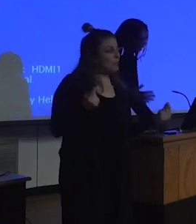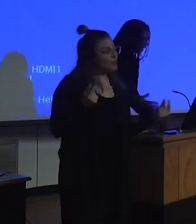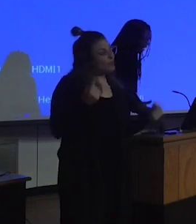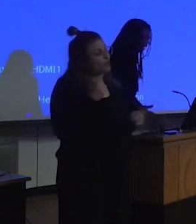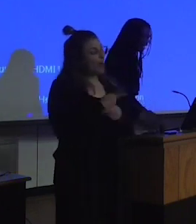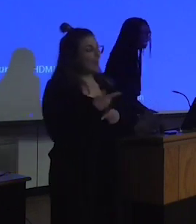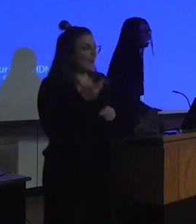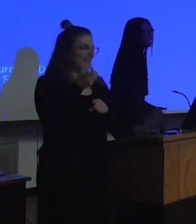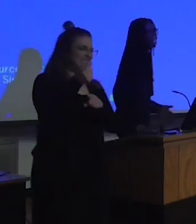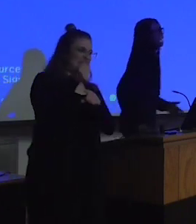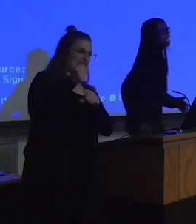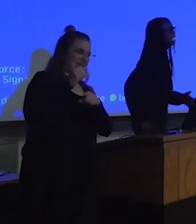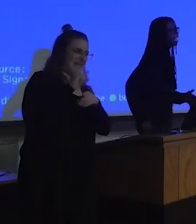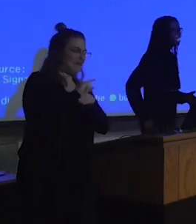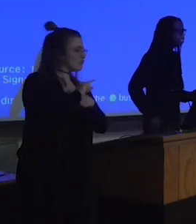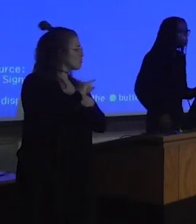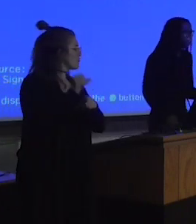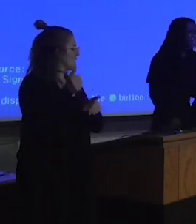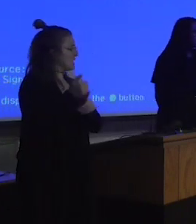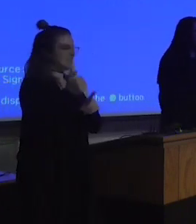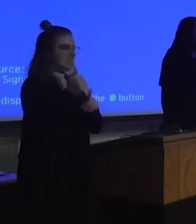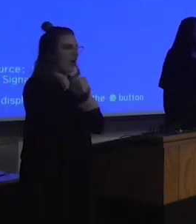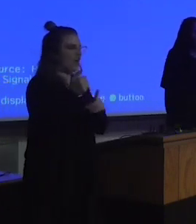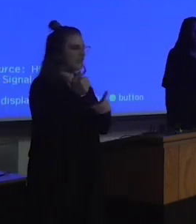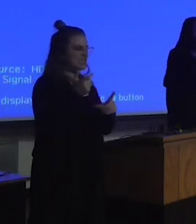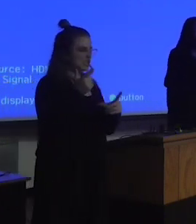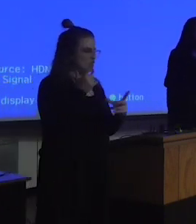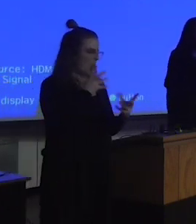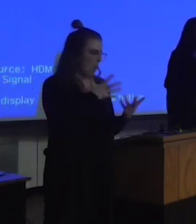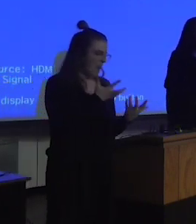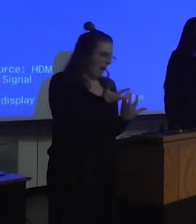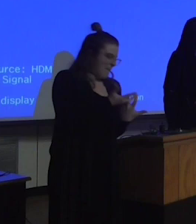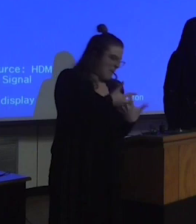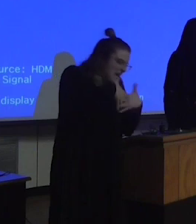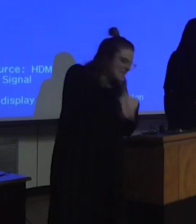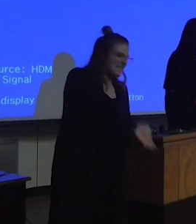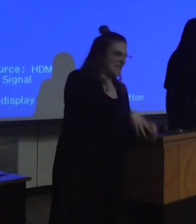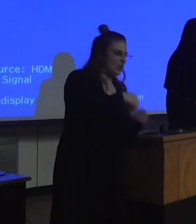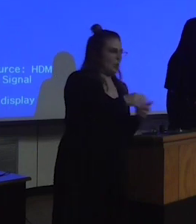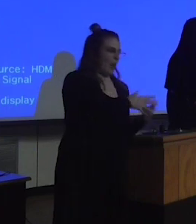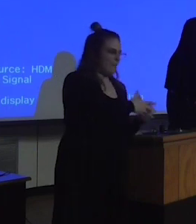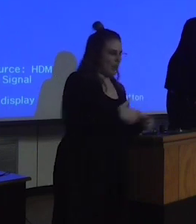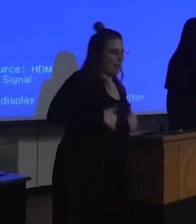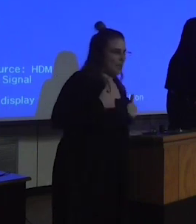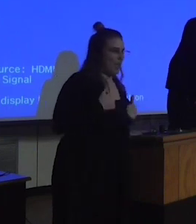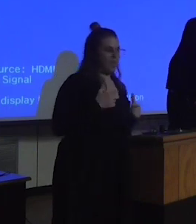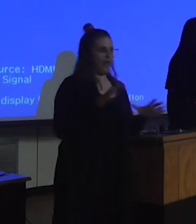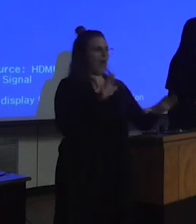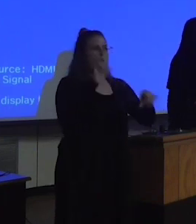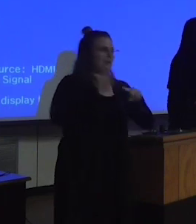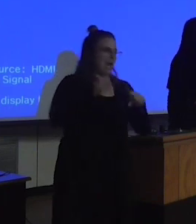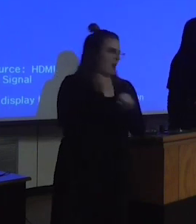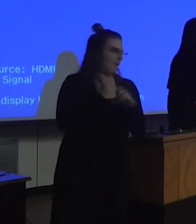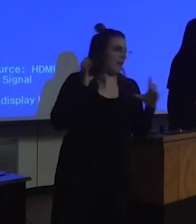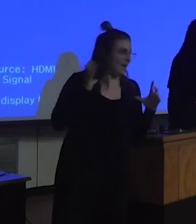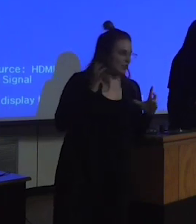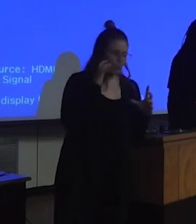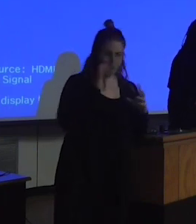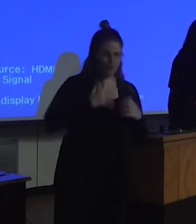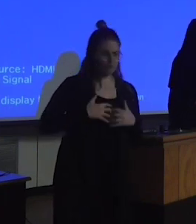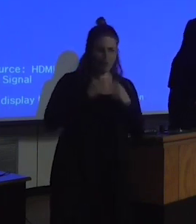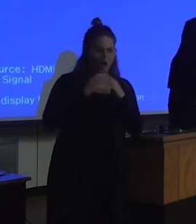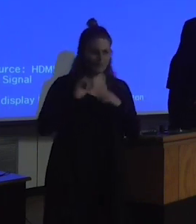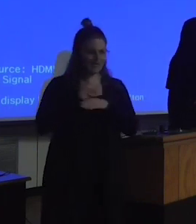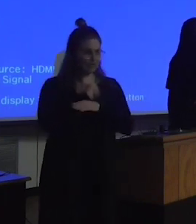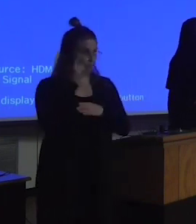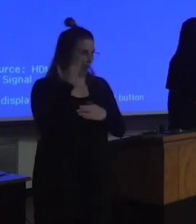like, the dairy industry is, like, so baked into American life that we can't imagine, like, that we prop this industry up by forcing